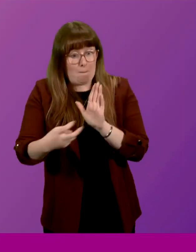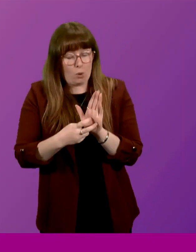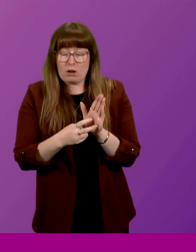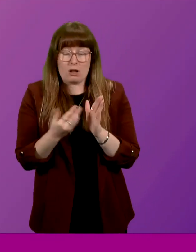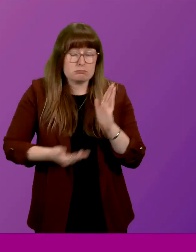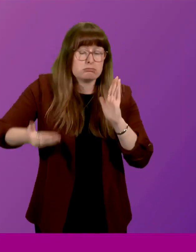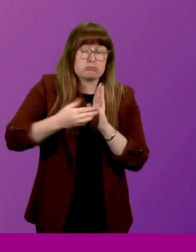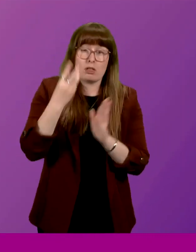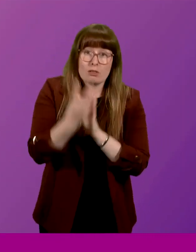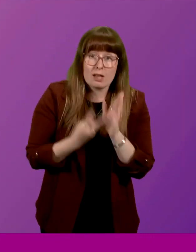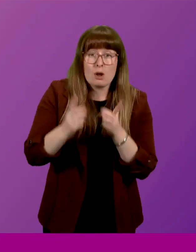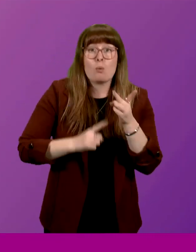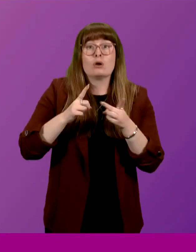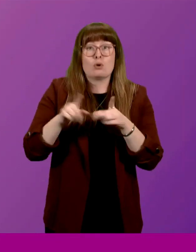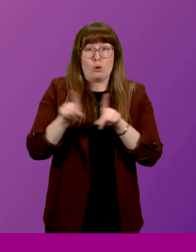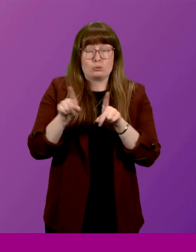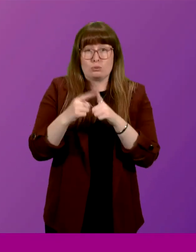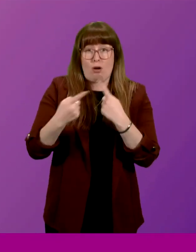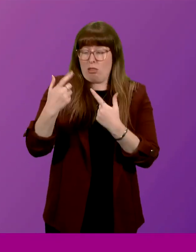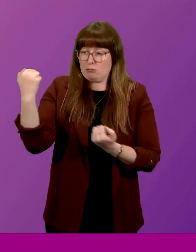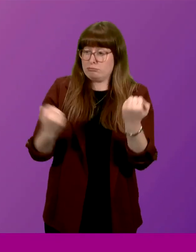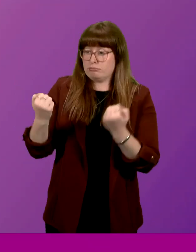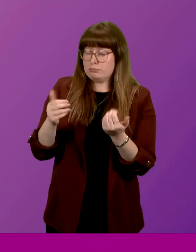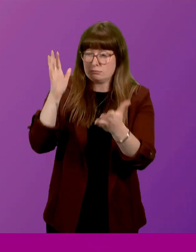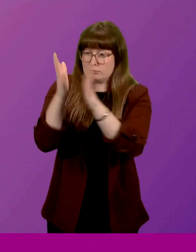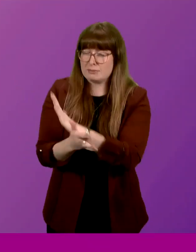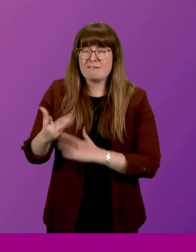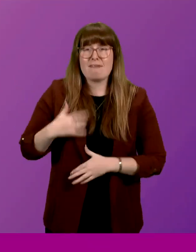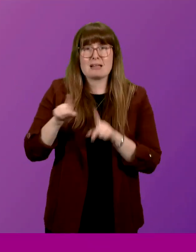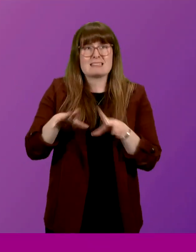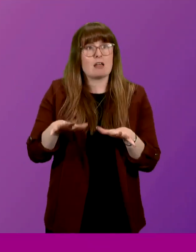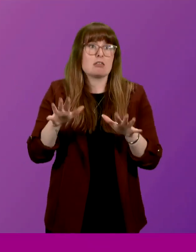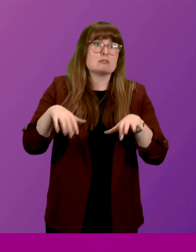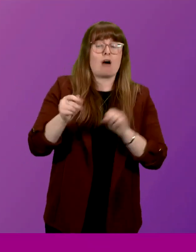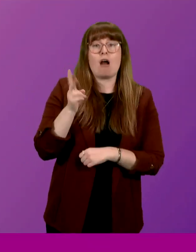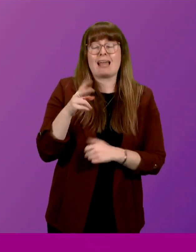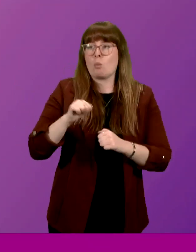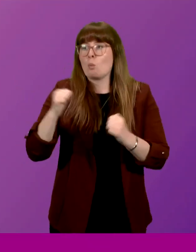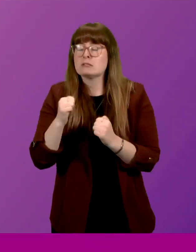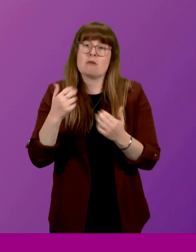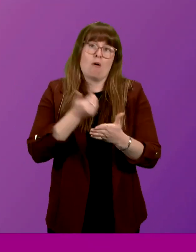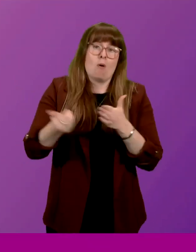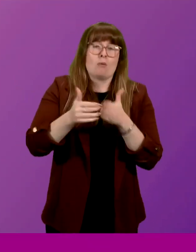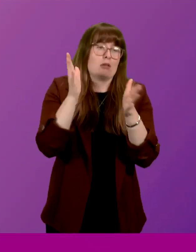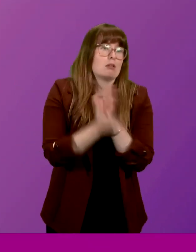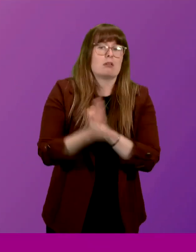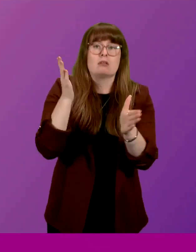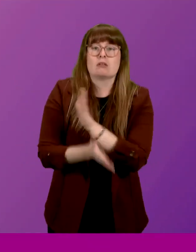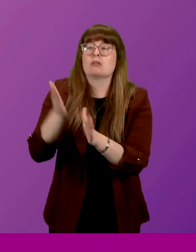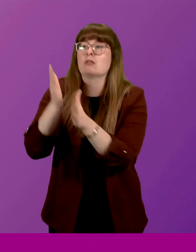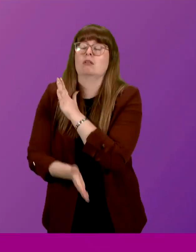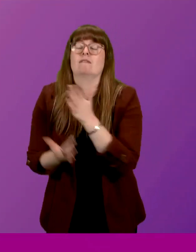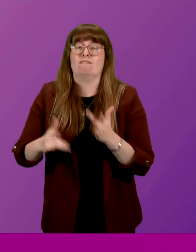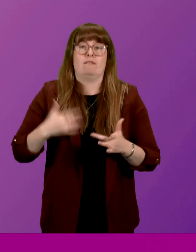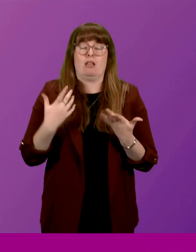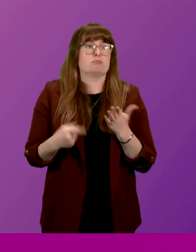All road haulage is also disrupted, and it feels like it's the start of another winter of constant disruption with no end in sight.